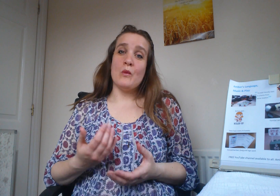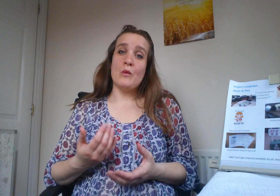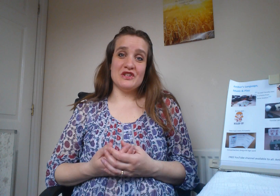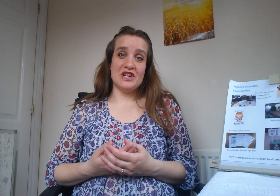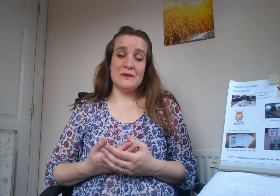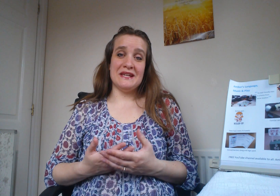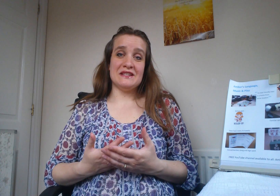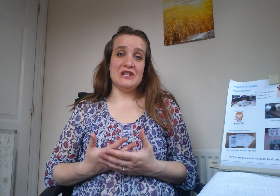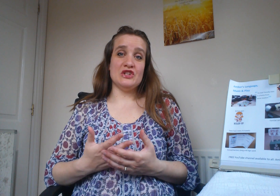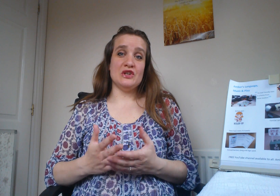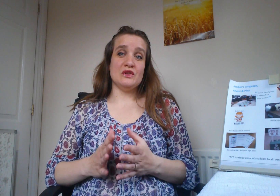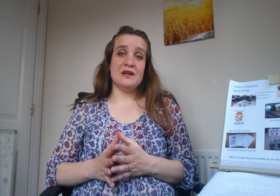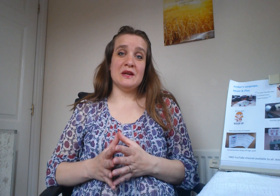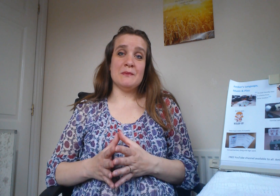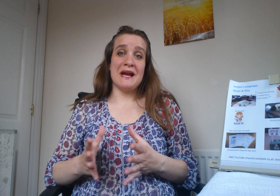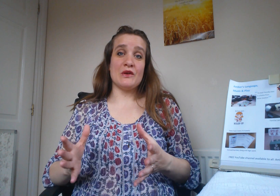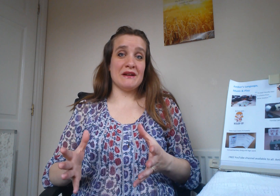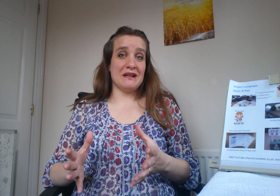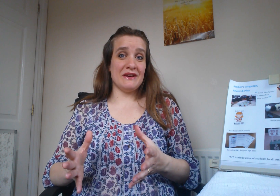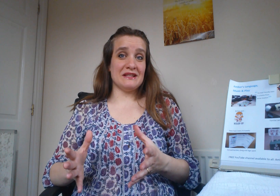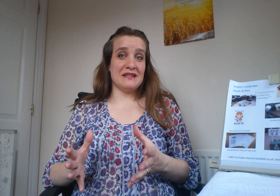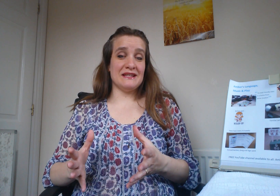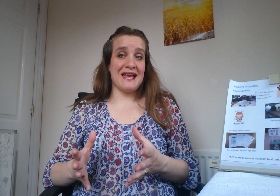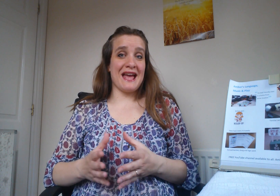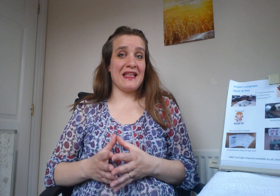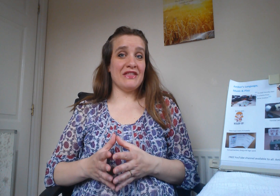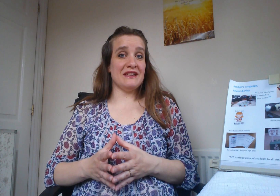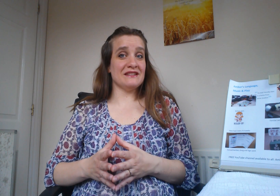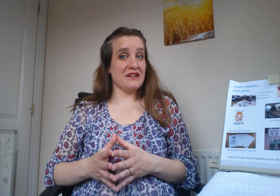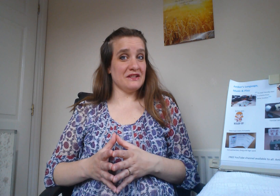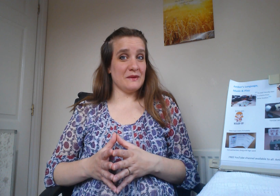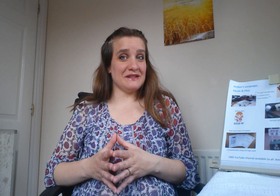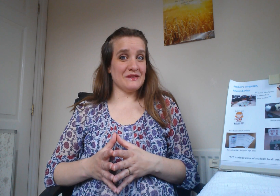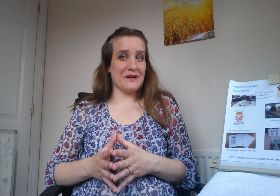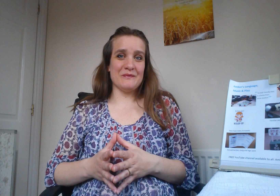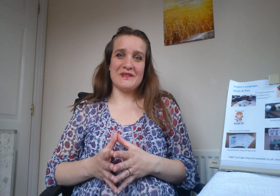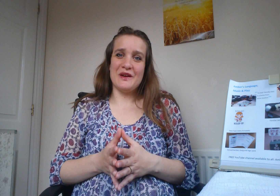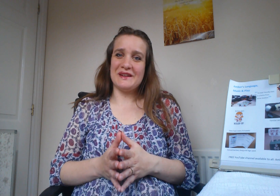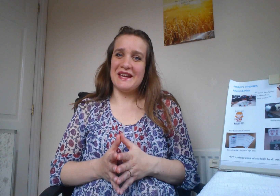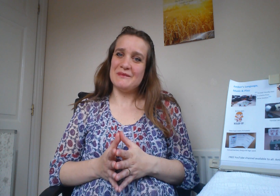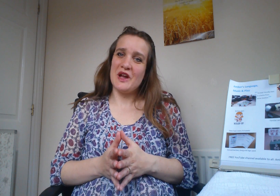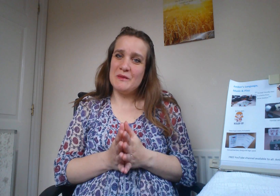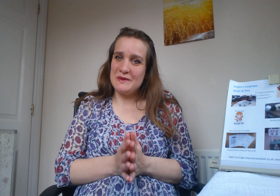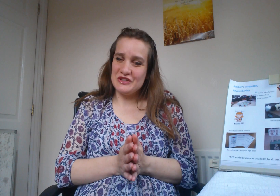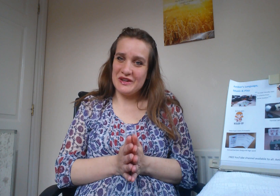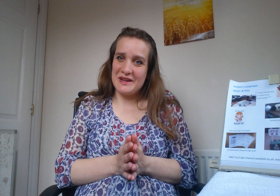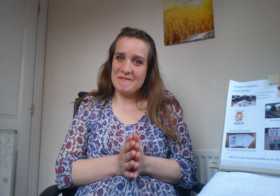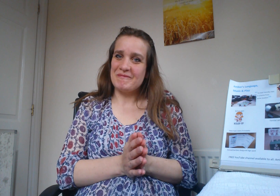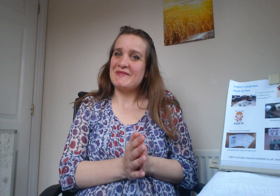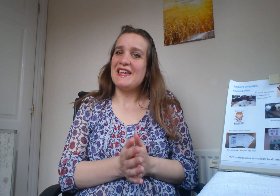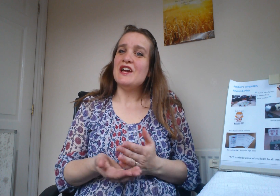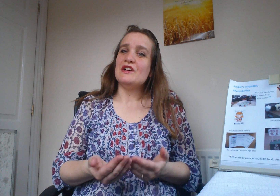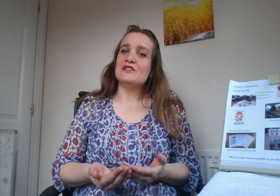I'm going to do is teach you the background lyrics to this and the signs to it as well. Okay, I hope you enjoy it. So